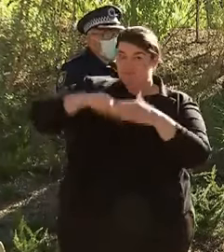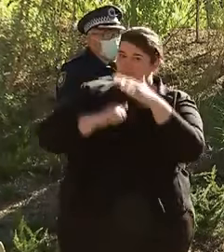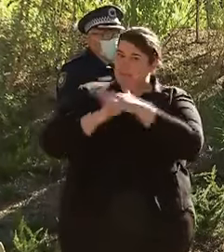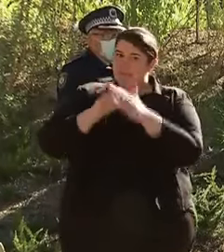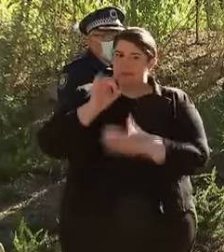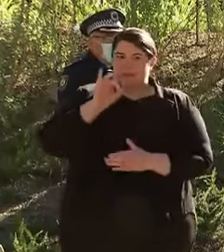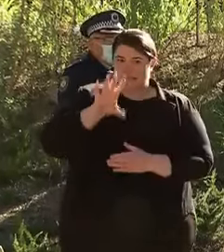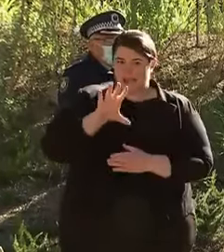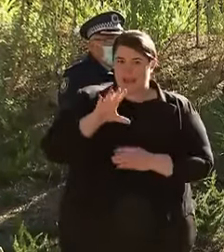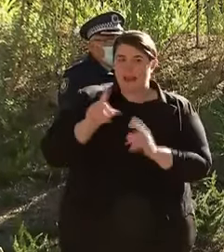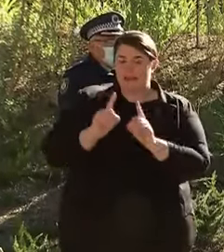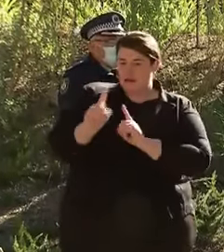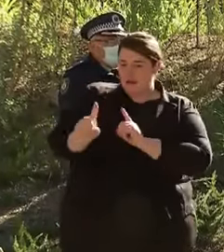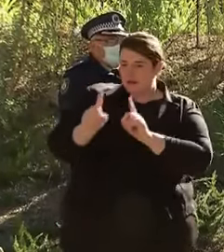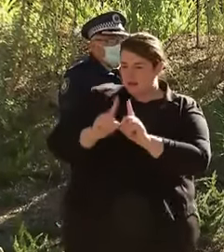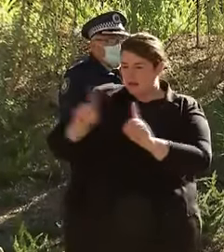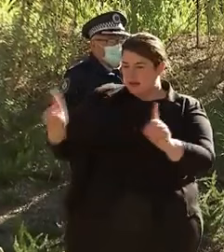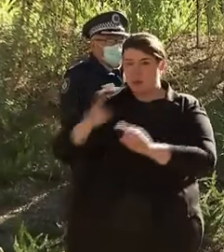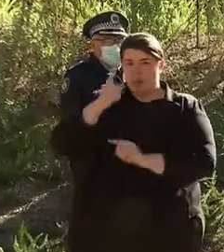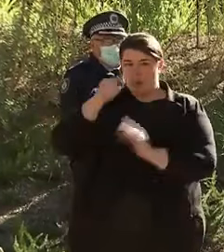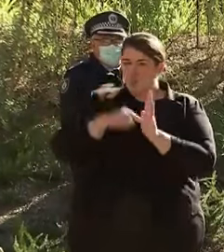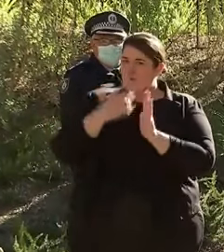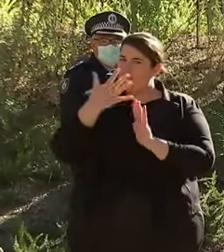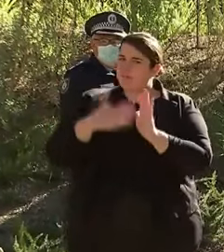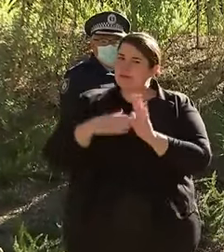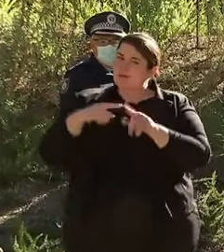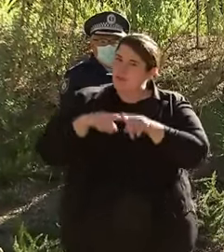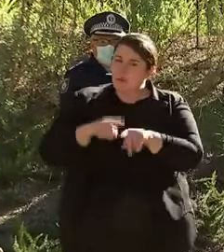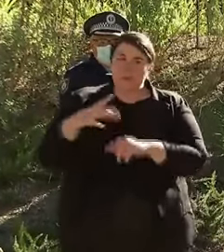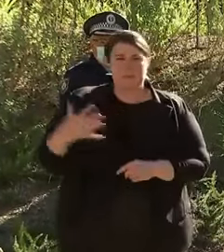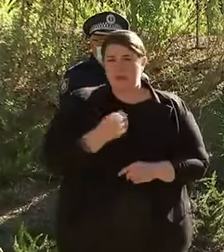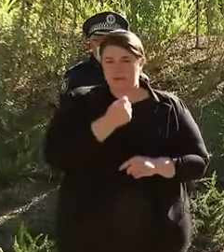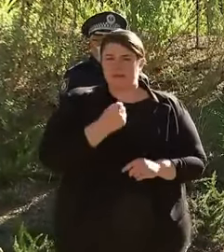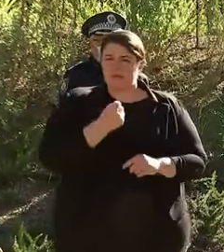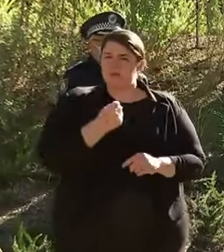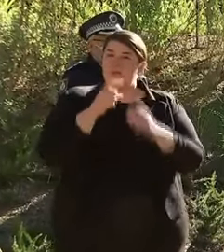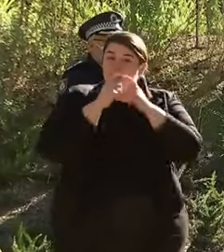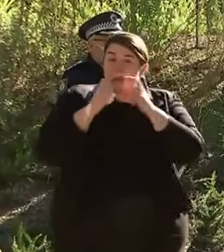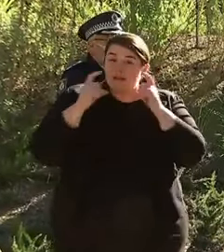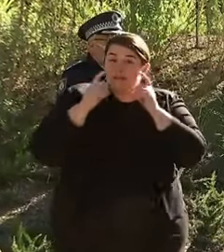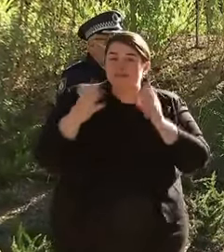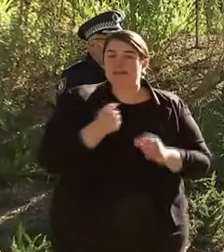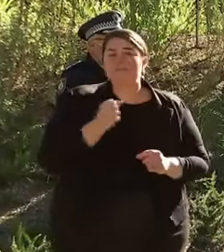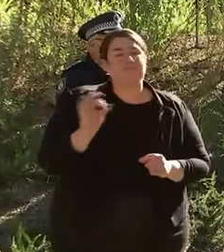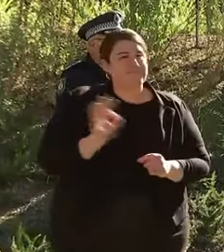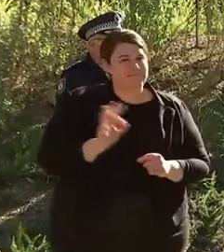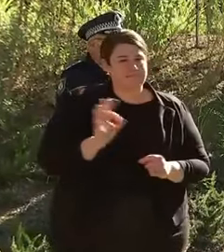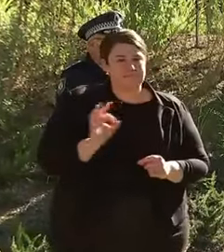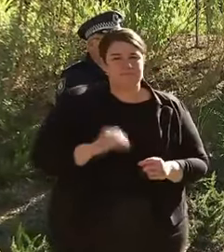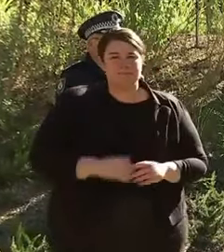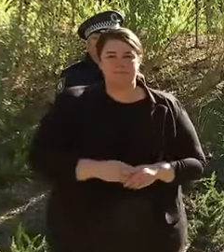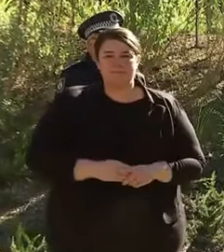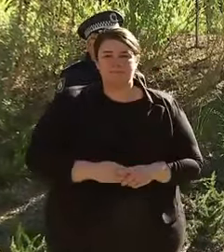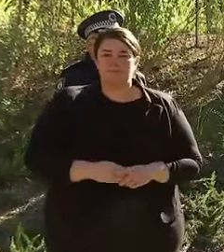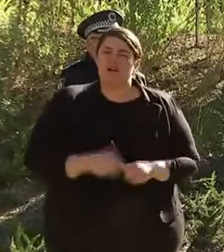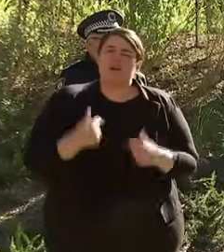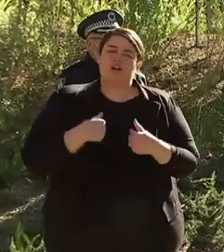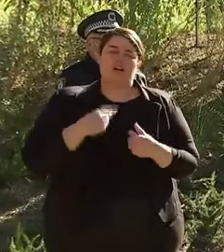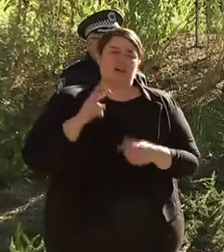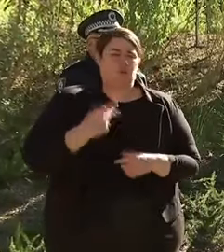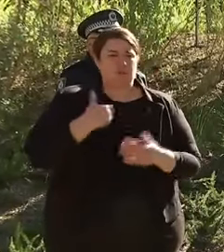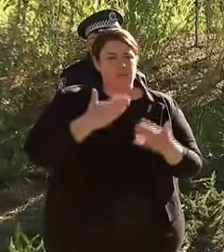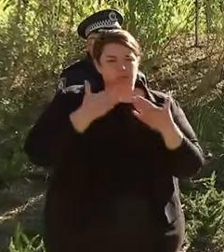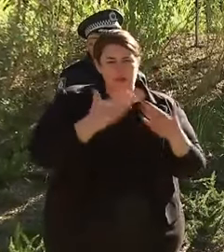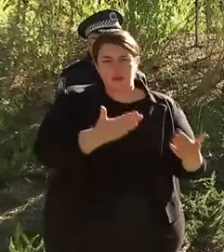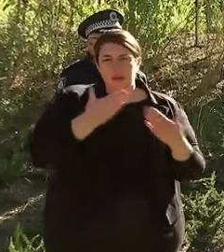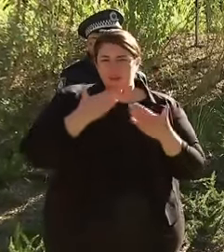social distancing, there's no need to wear a mask. So I just wanted to make that clear to everybody. Again, my deepest gratitude to everybody